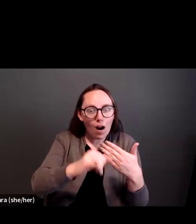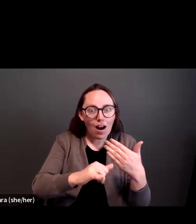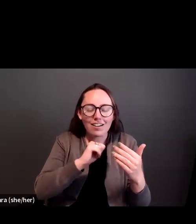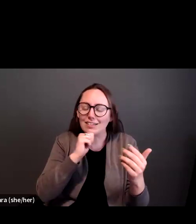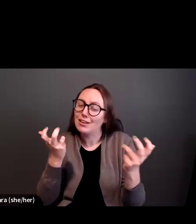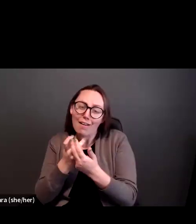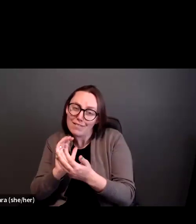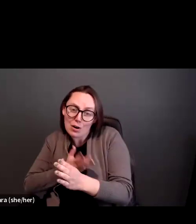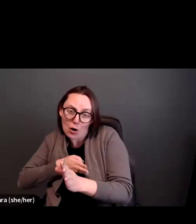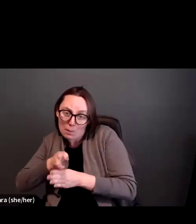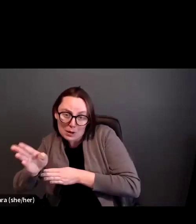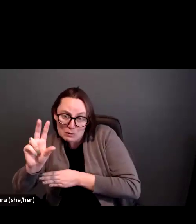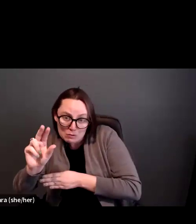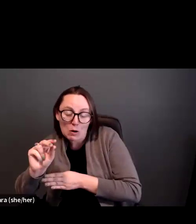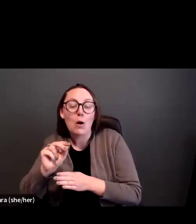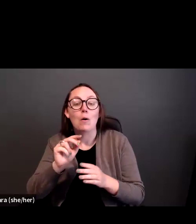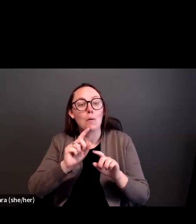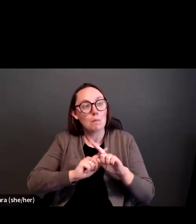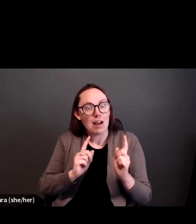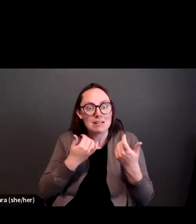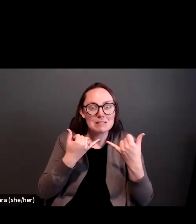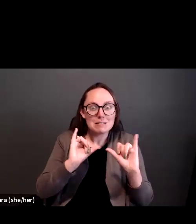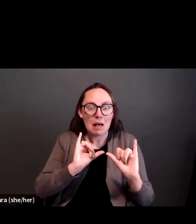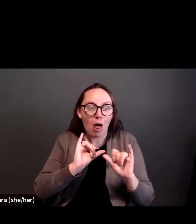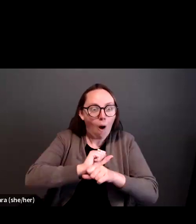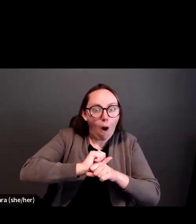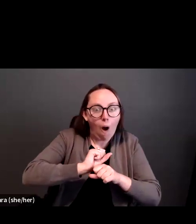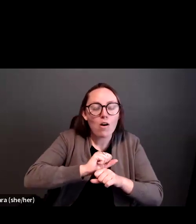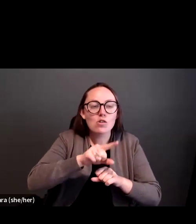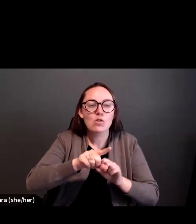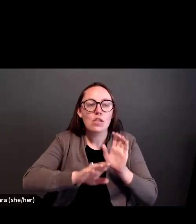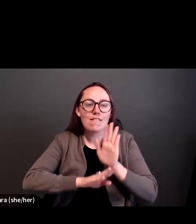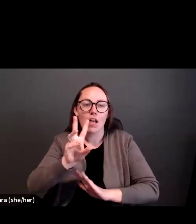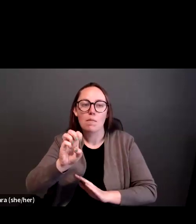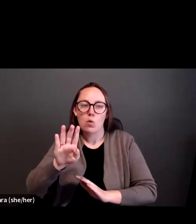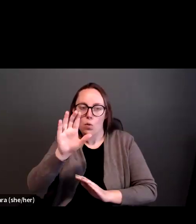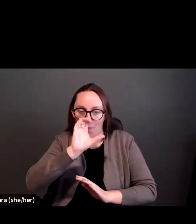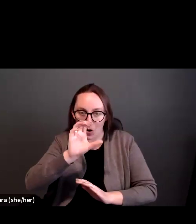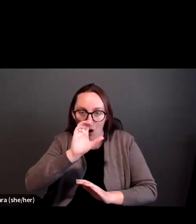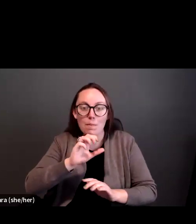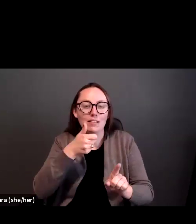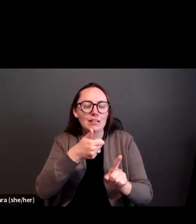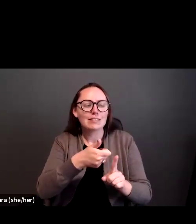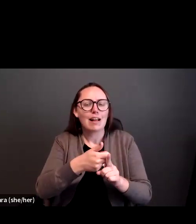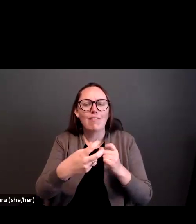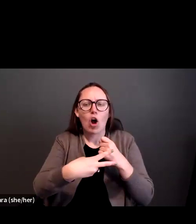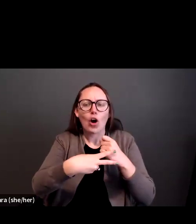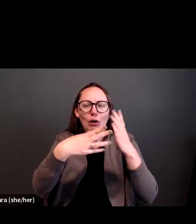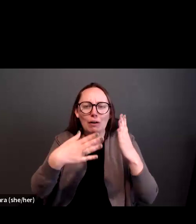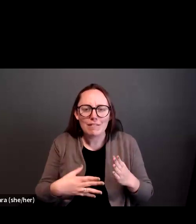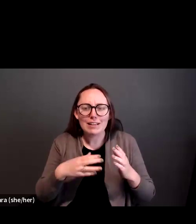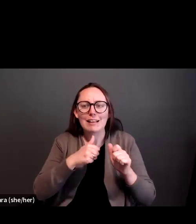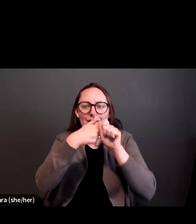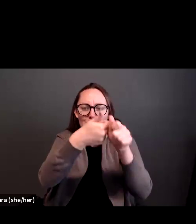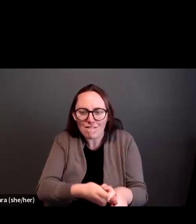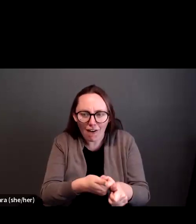but a whole fictional meta-narrative around being an archivist who is following a creator from 2008. So they've created